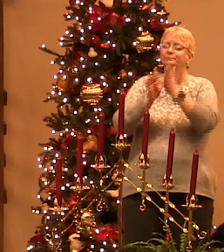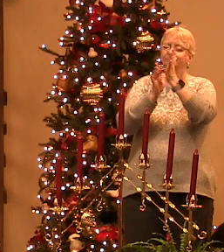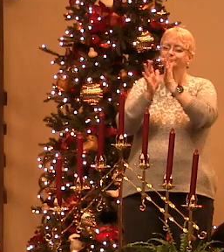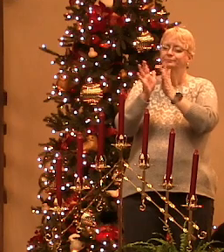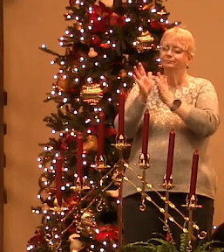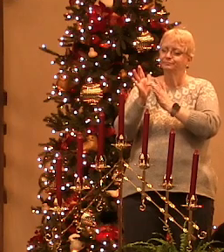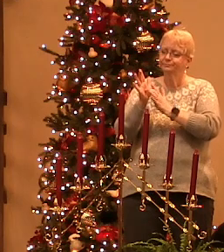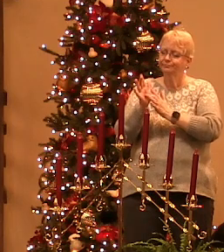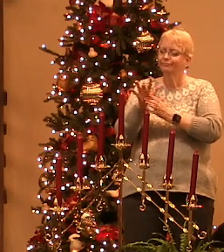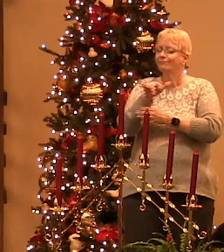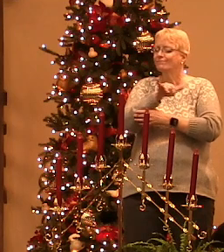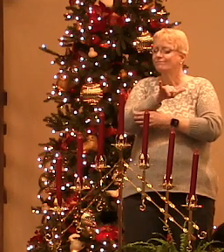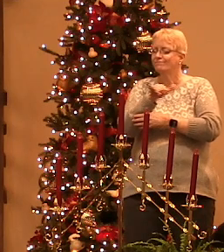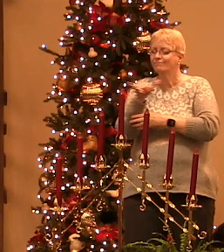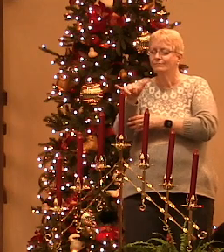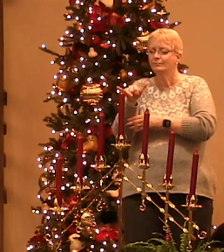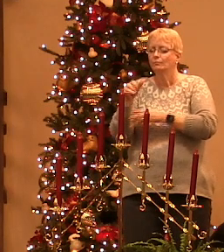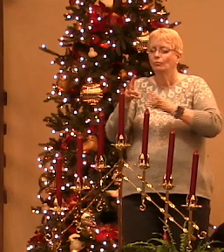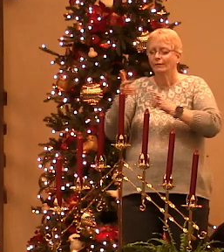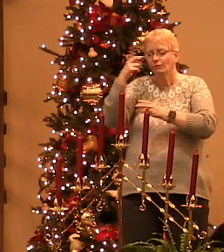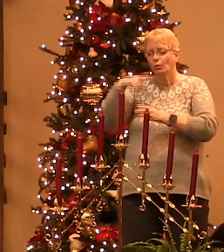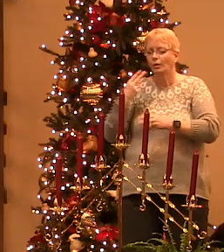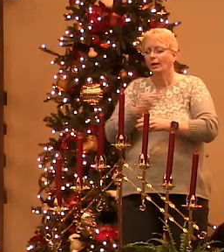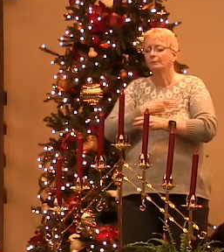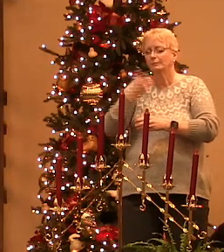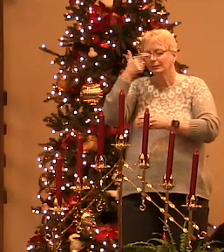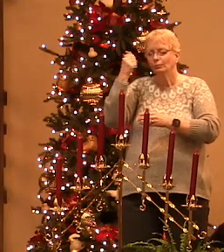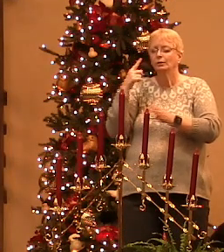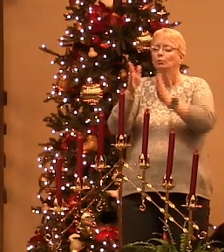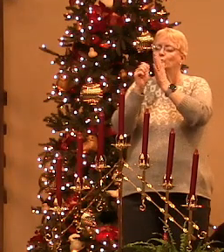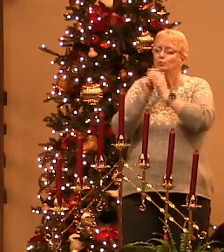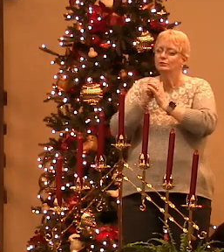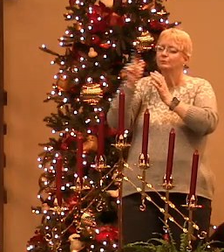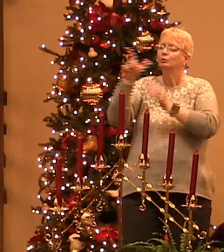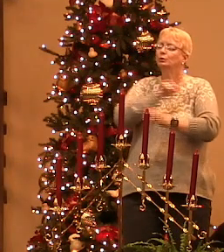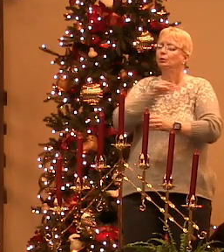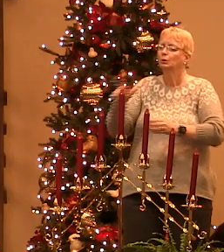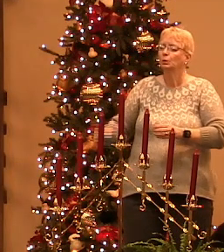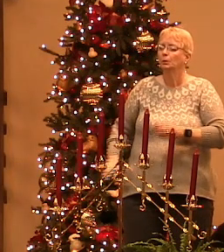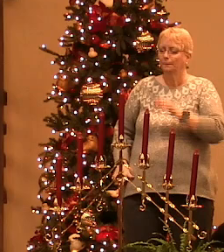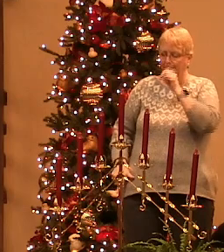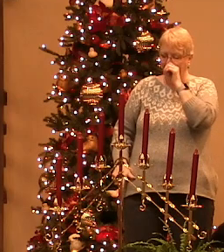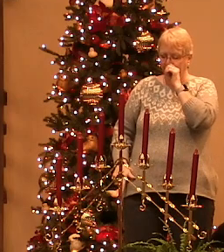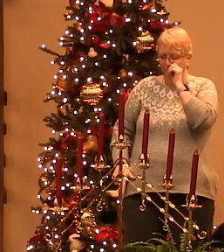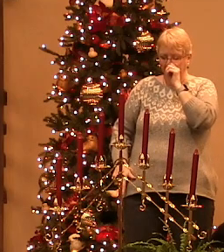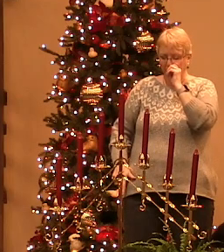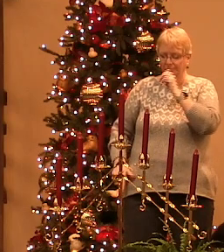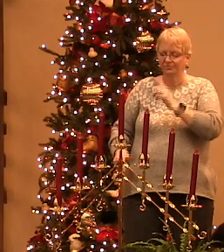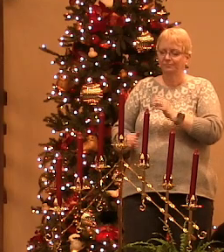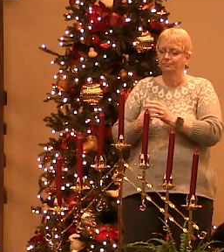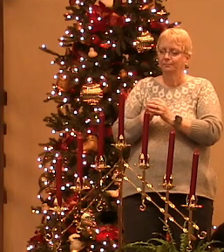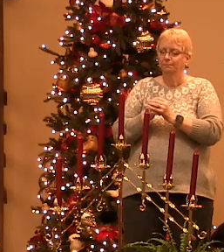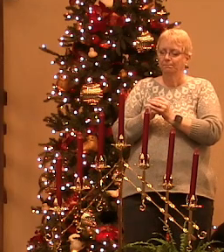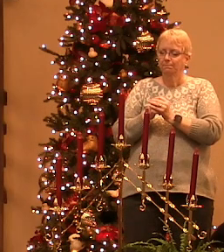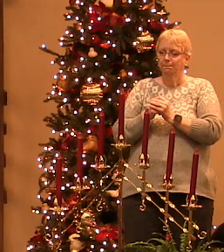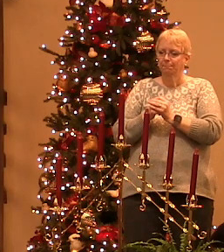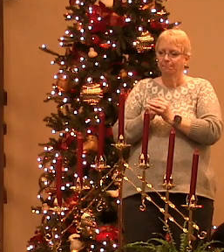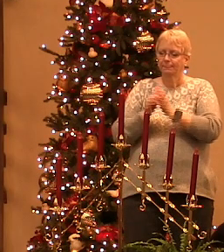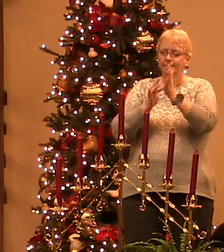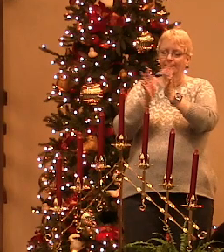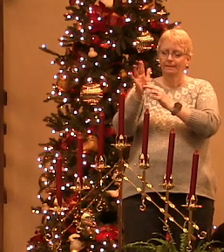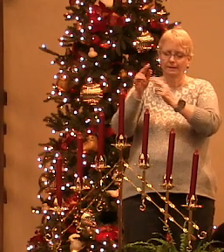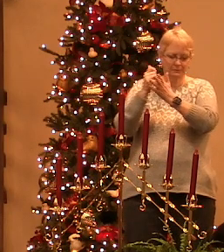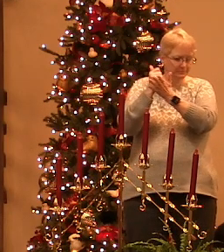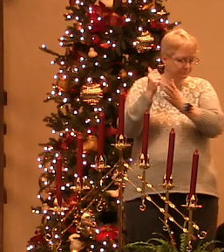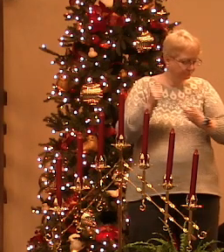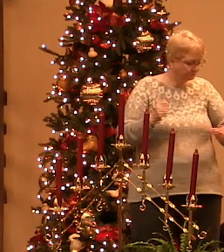didn't stay in the grave. You rose again. We worship you. We remember that right now. In Jesus'